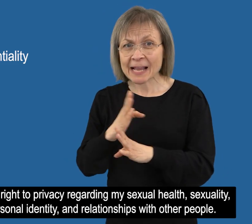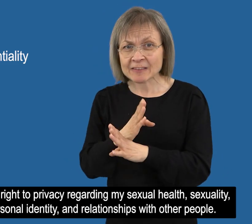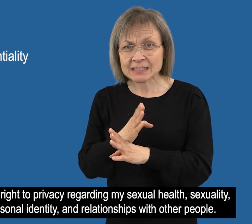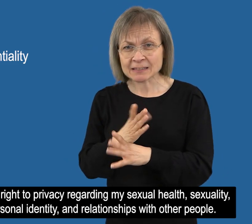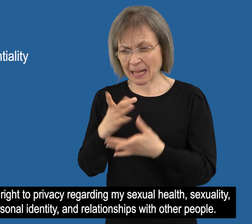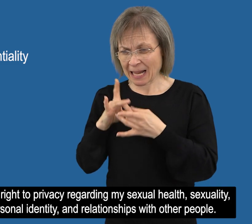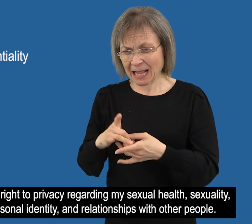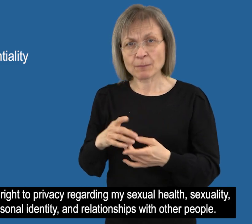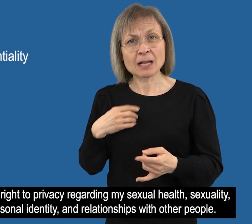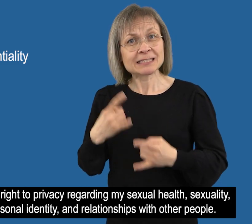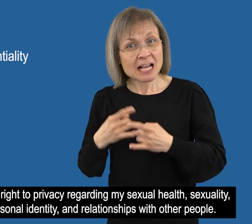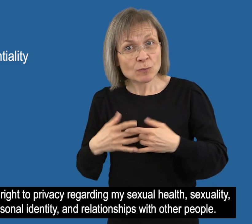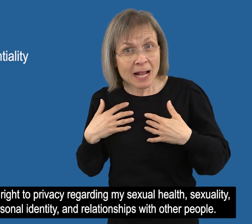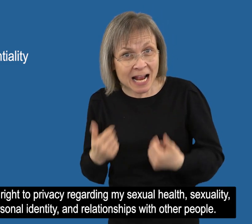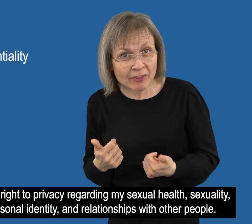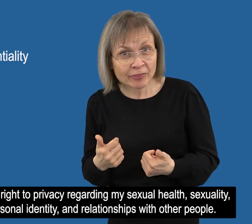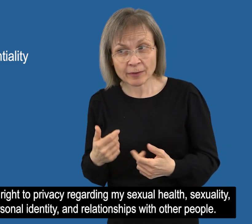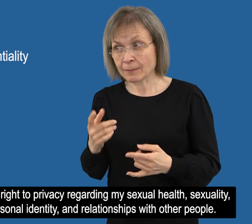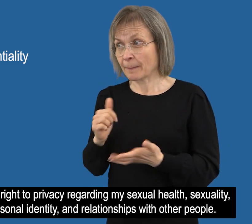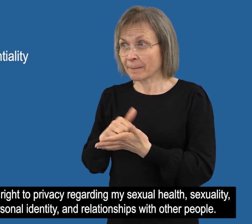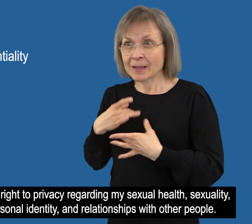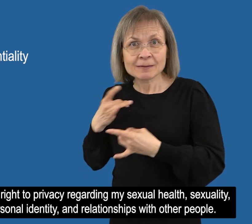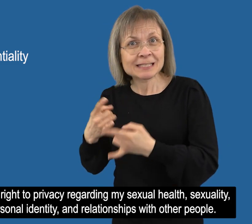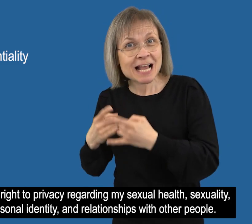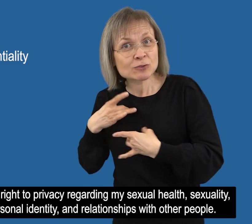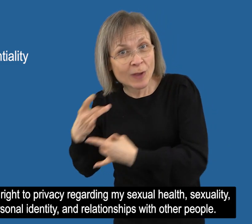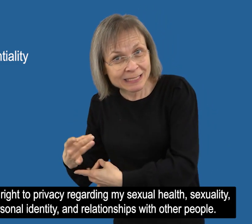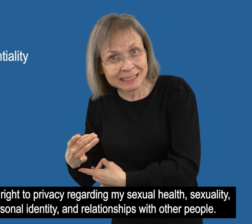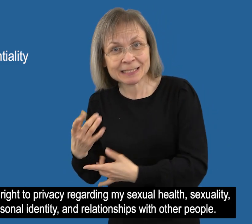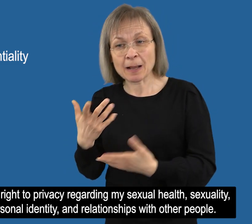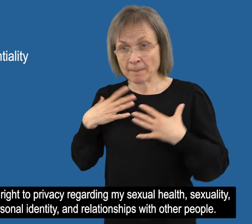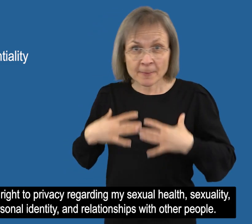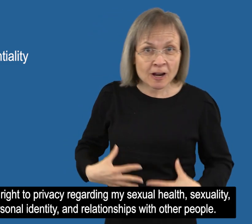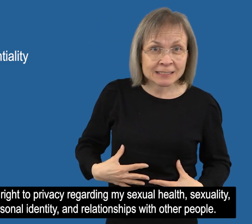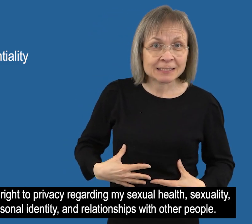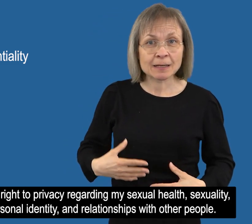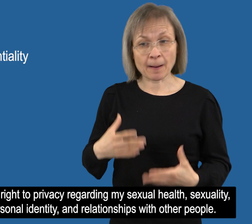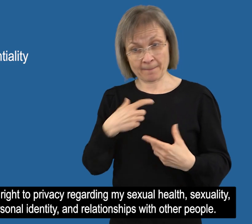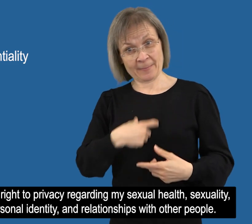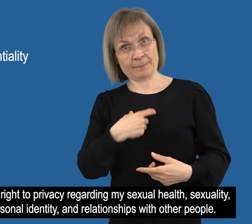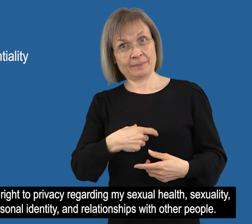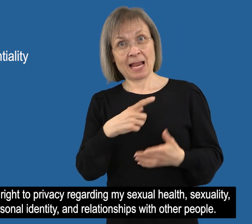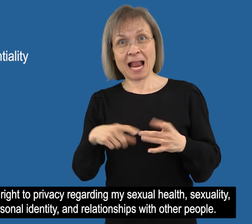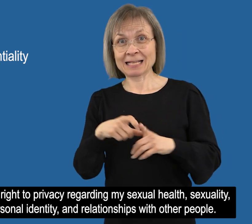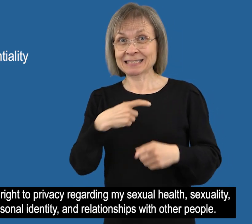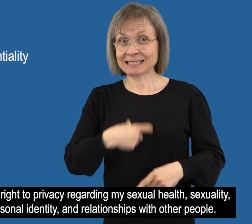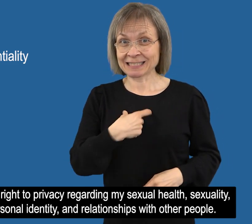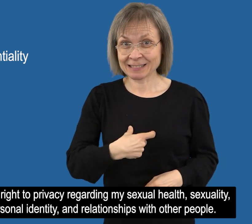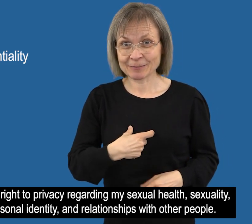I have the right to privacy regarding my sexual health, sexuality, body, personal identity, and relationships with